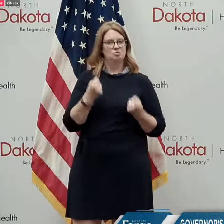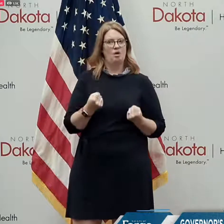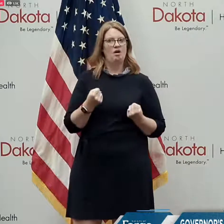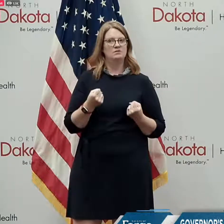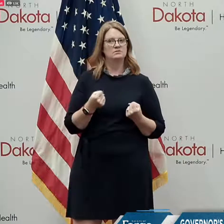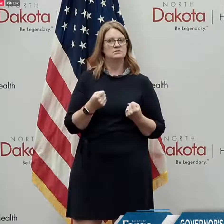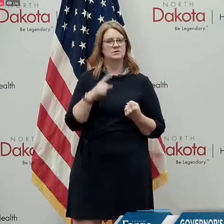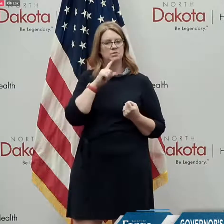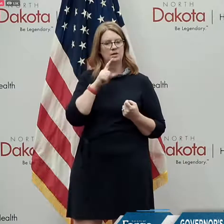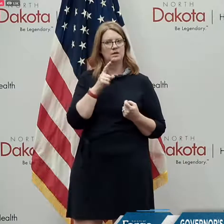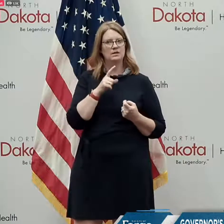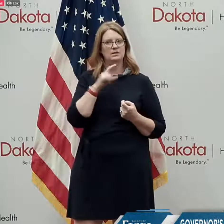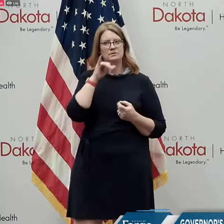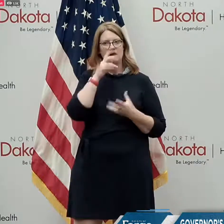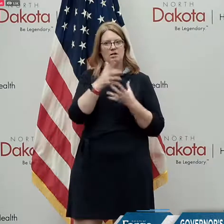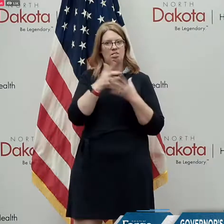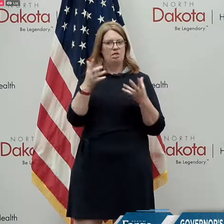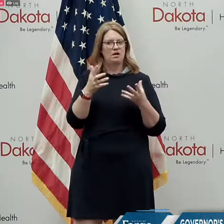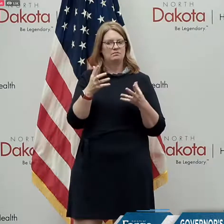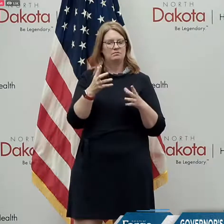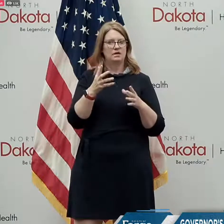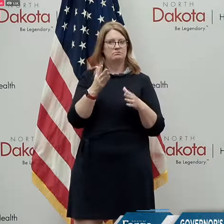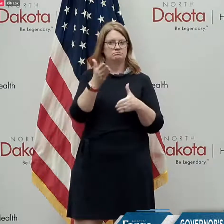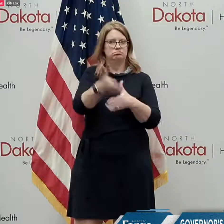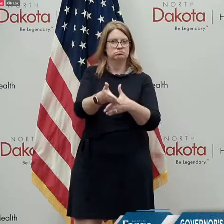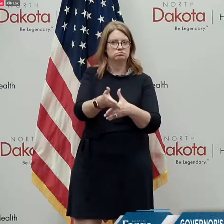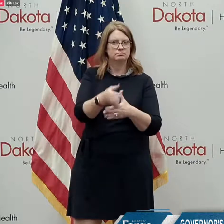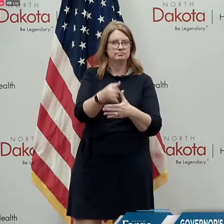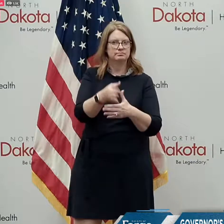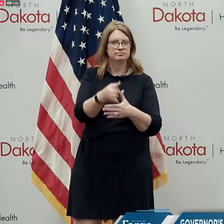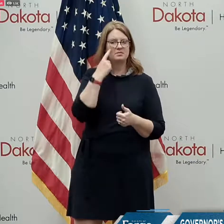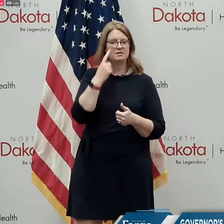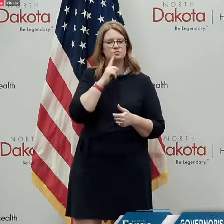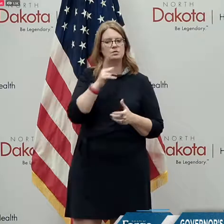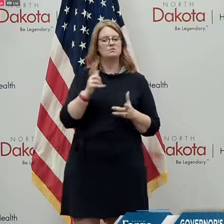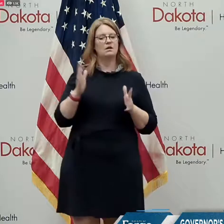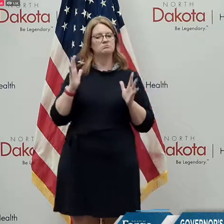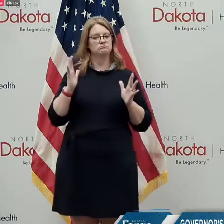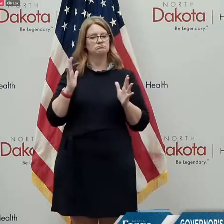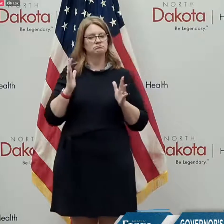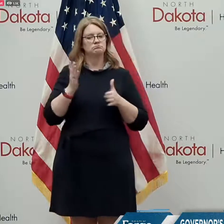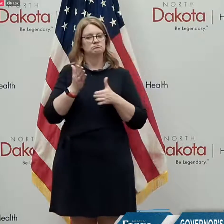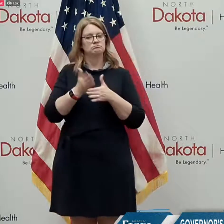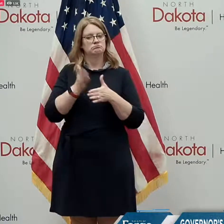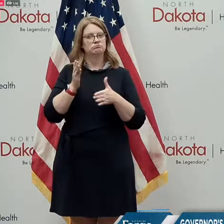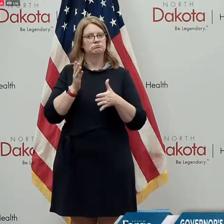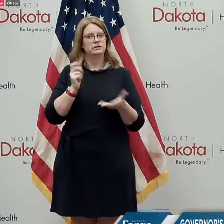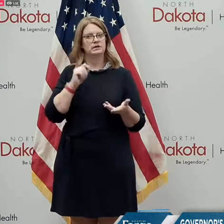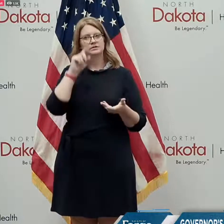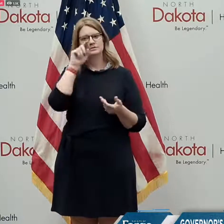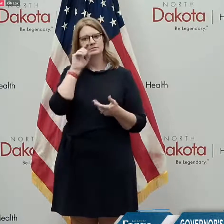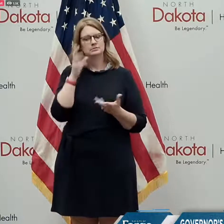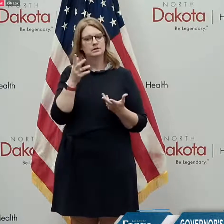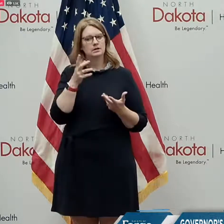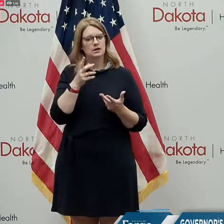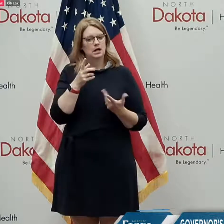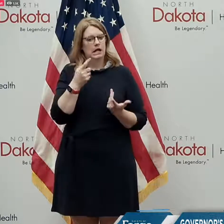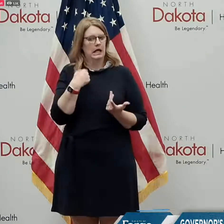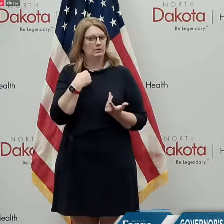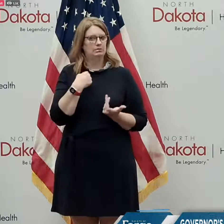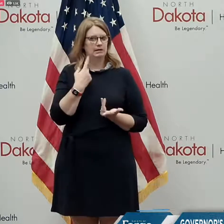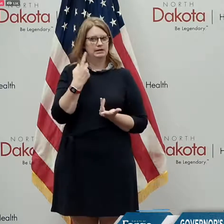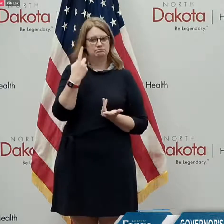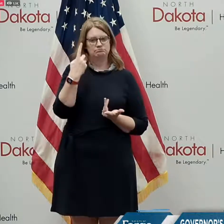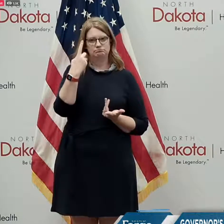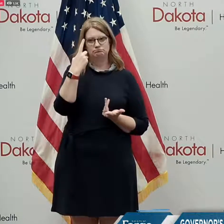to have a light touch of government, and so again, at that point, I just would be speculating on why it